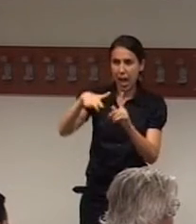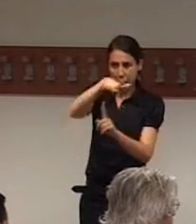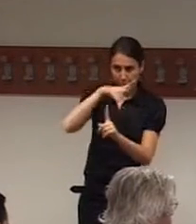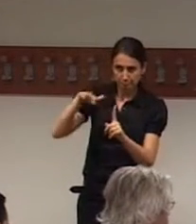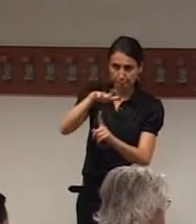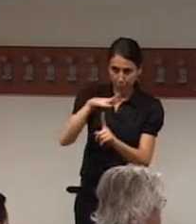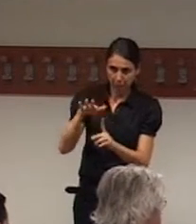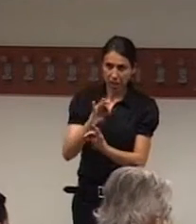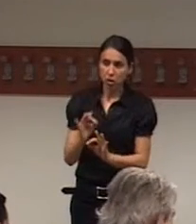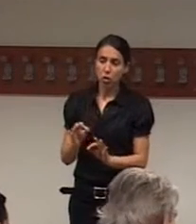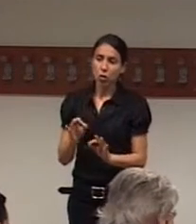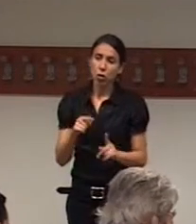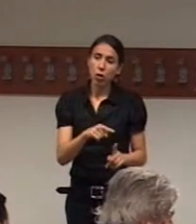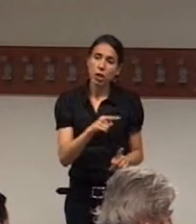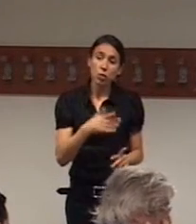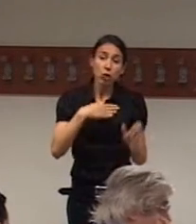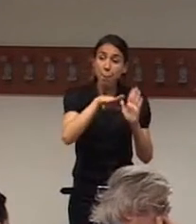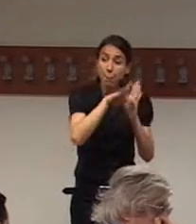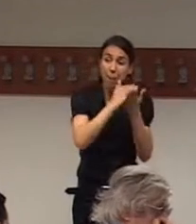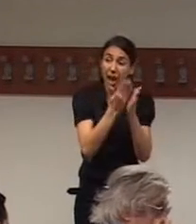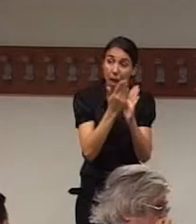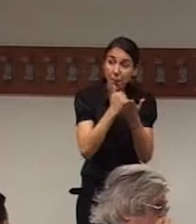medium. Would this change depending on